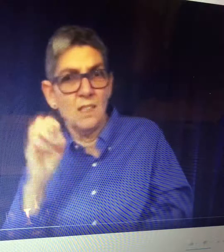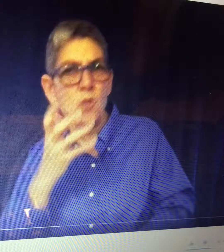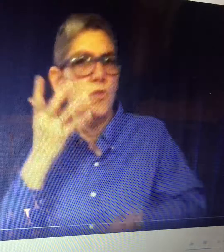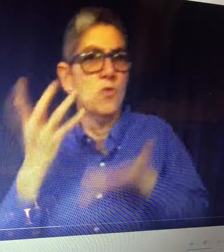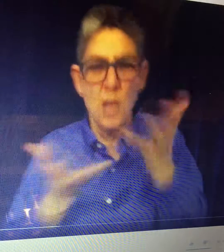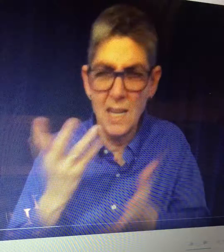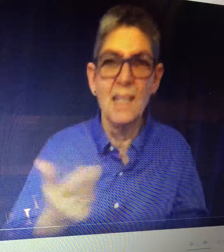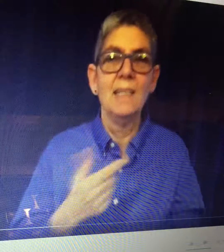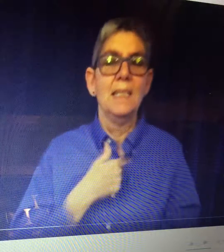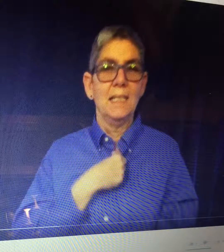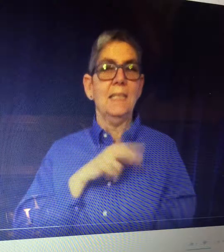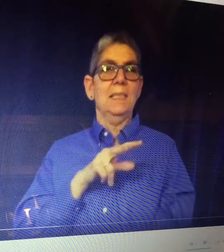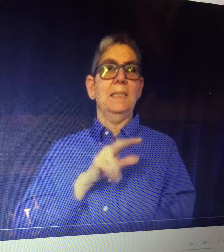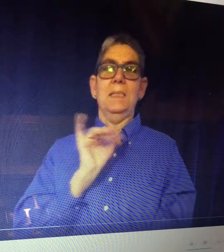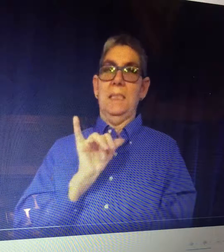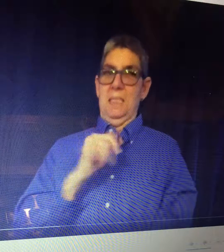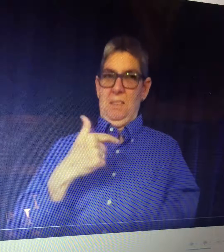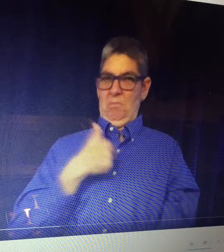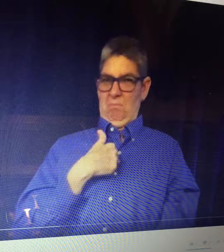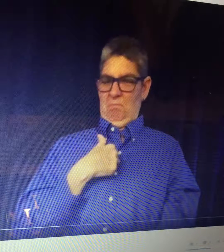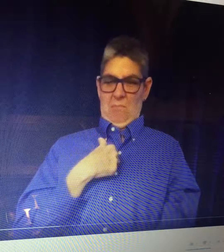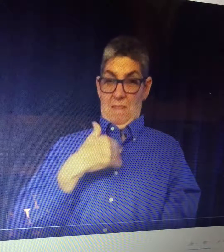That we accepted C or long before.